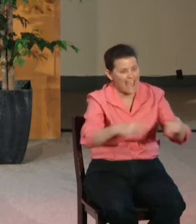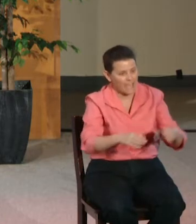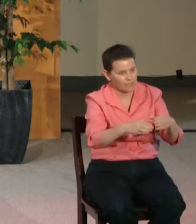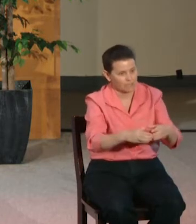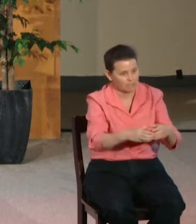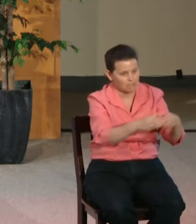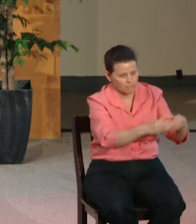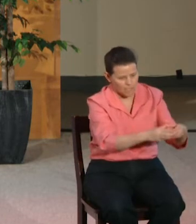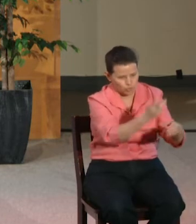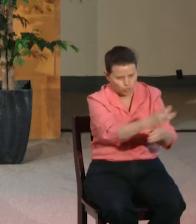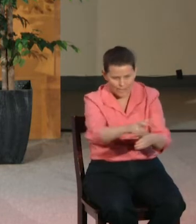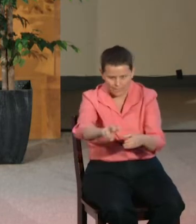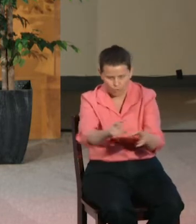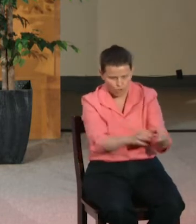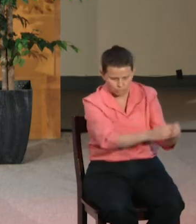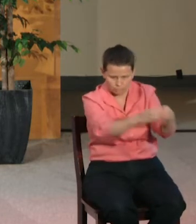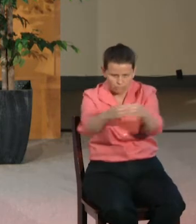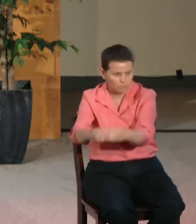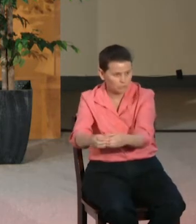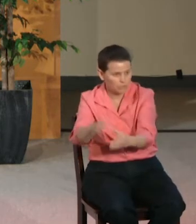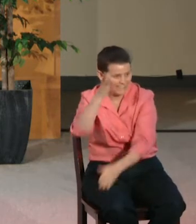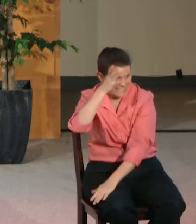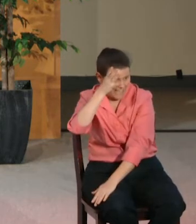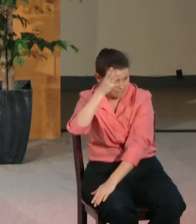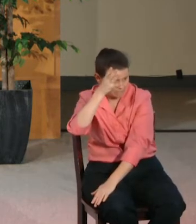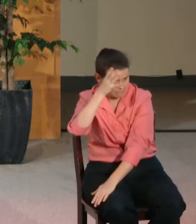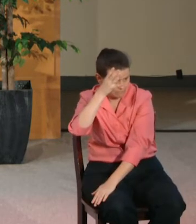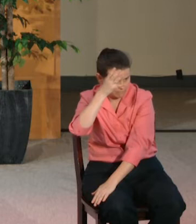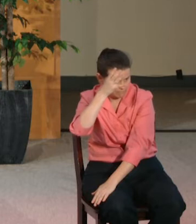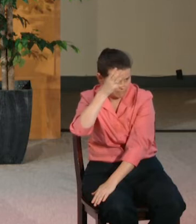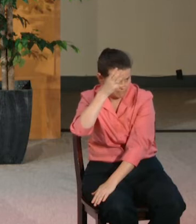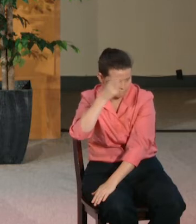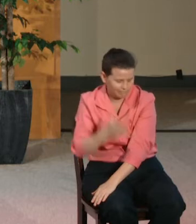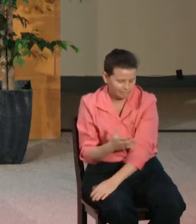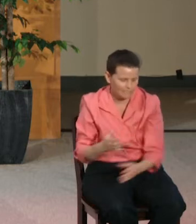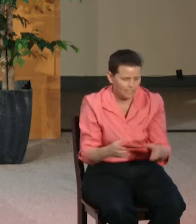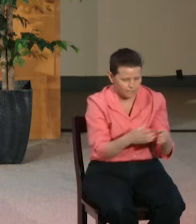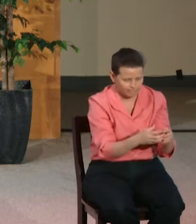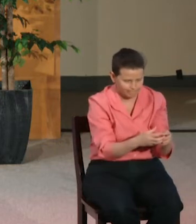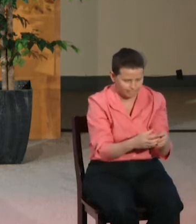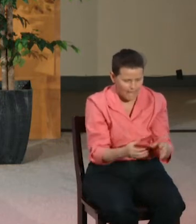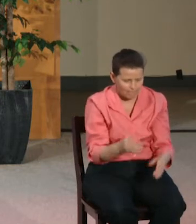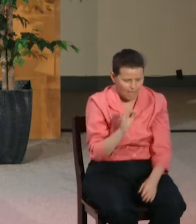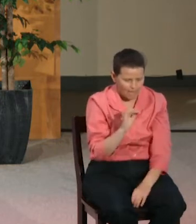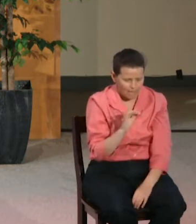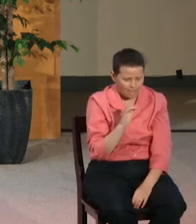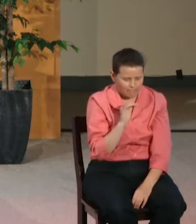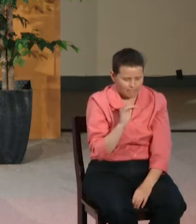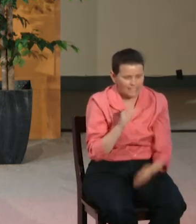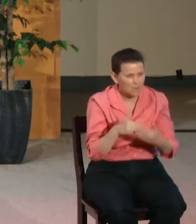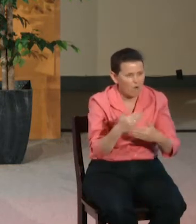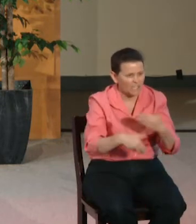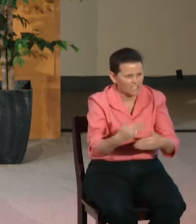father. And that's a trick. If y'all remember the movie, there's scenes where they're actually trying to pass the egg back and forth, and they can